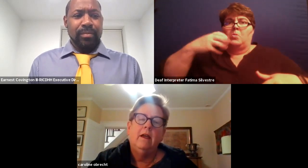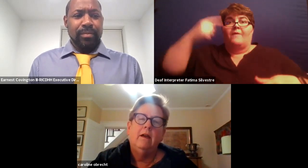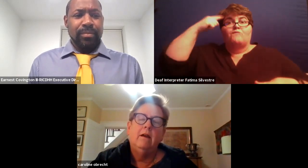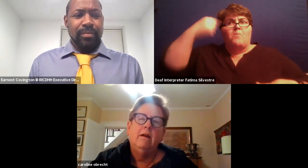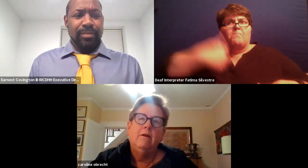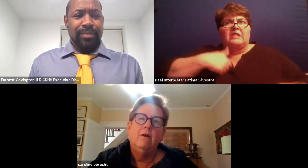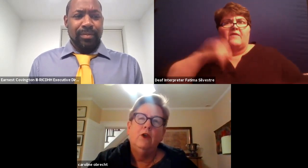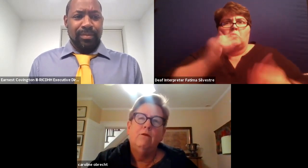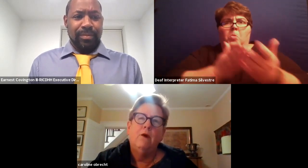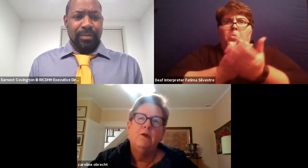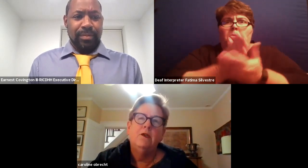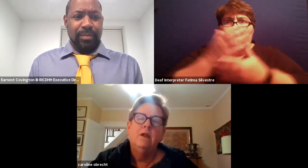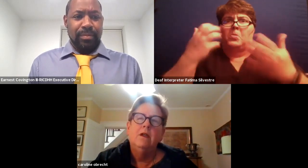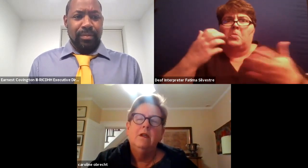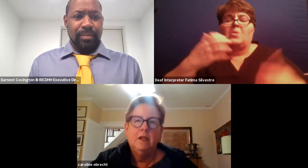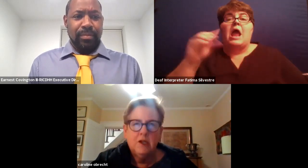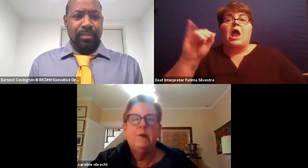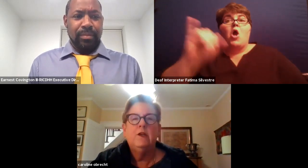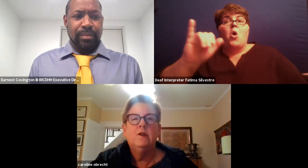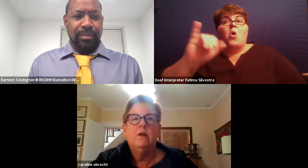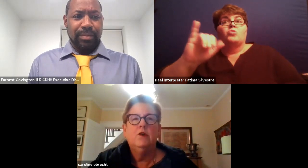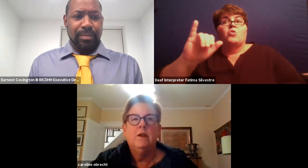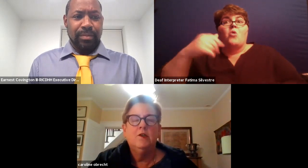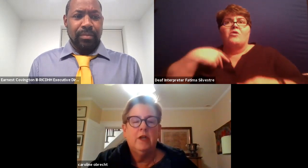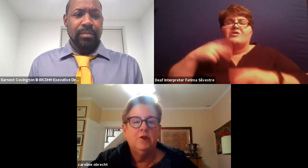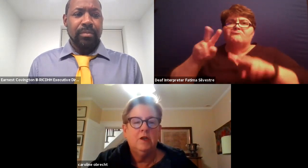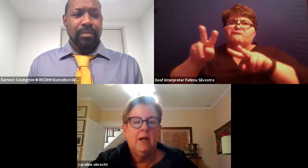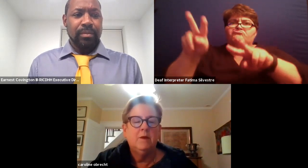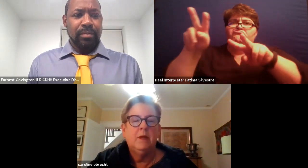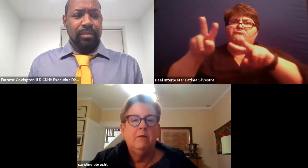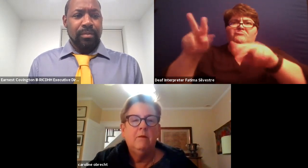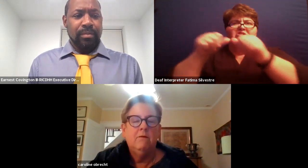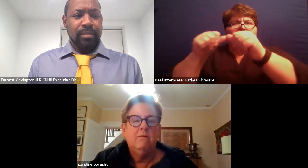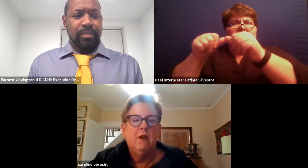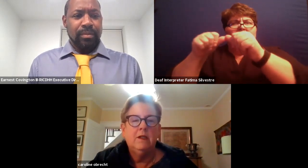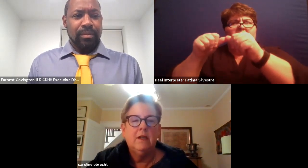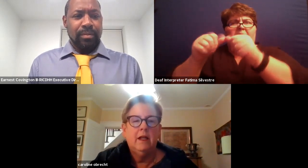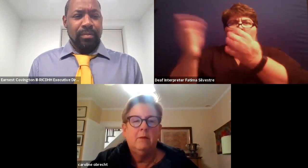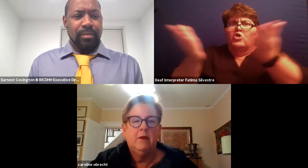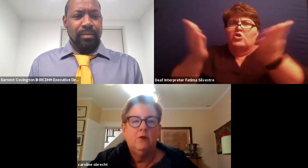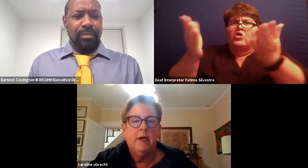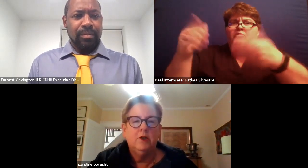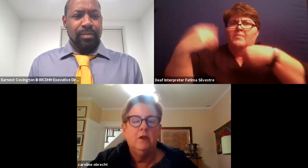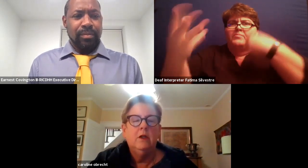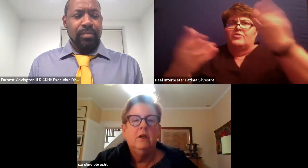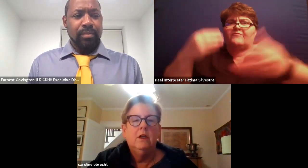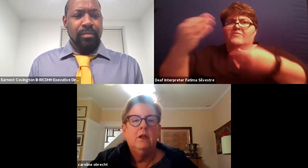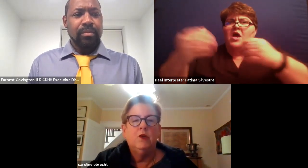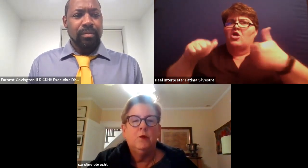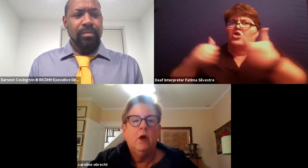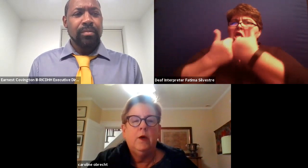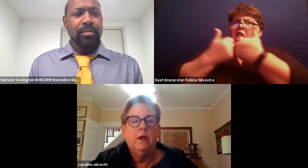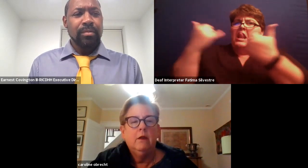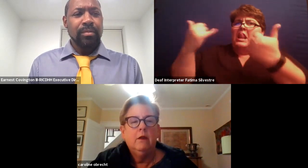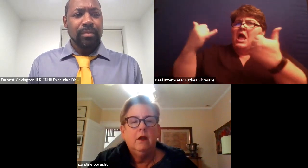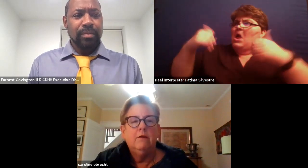And I look forward to continuing to serve during these challenging times, but I'm very excited about the direction in